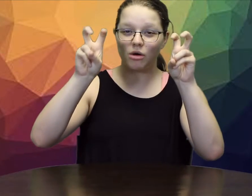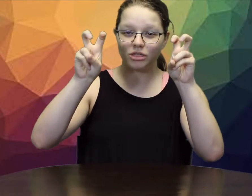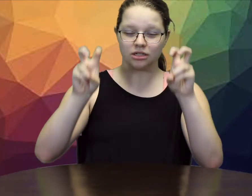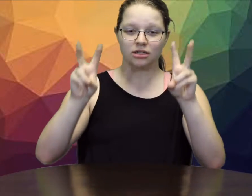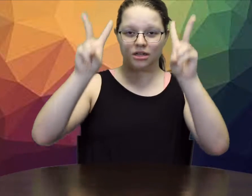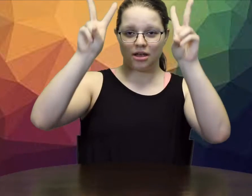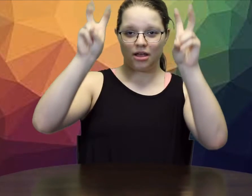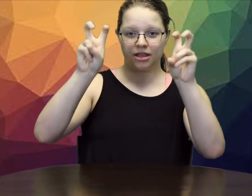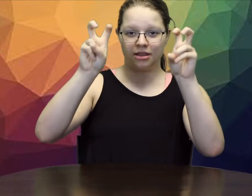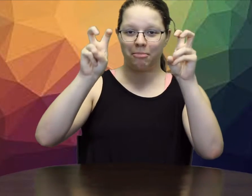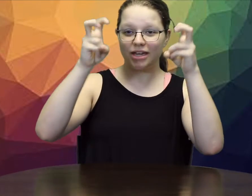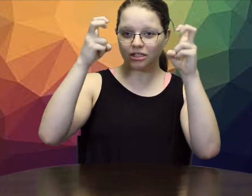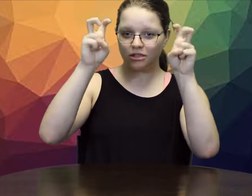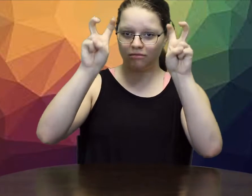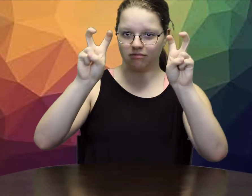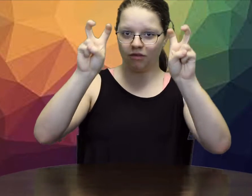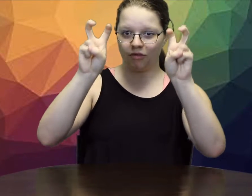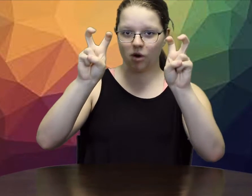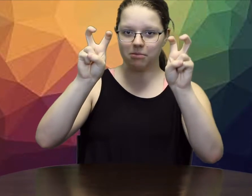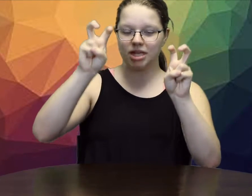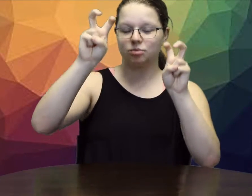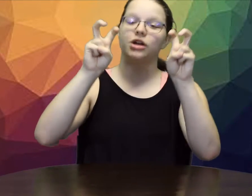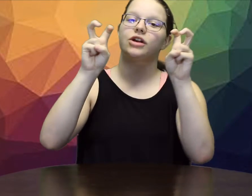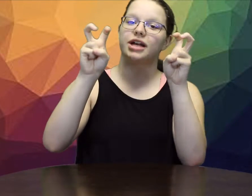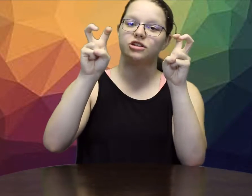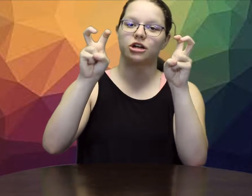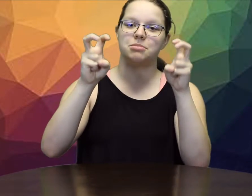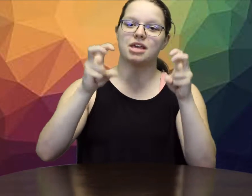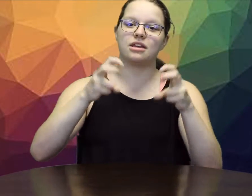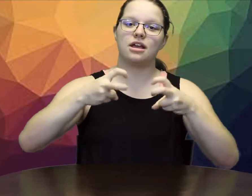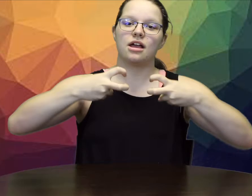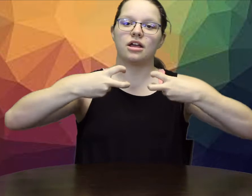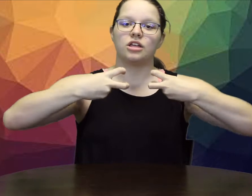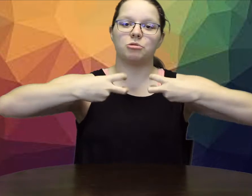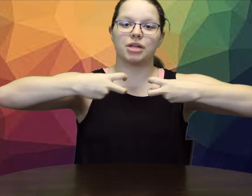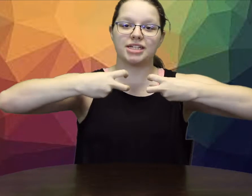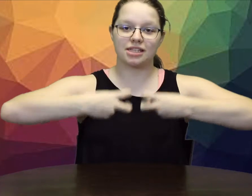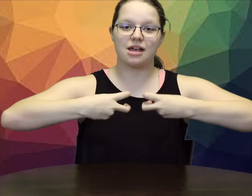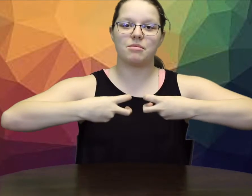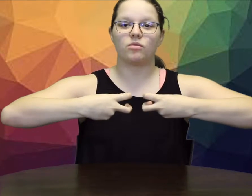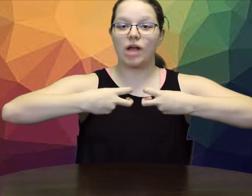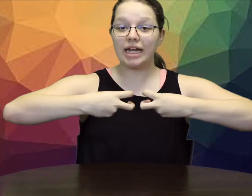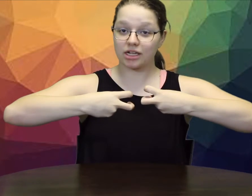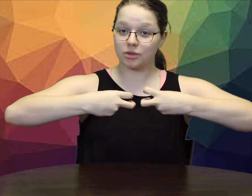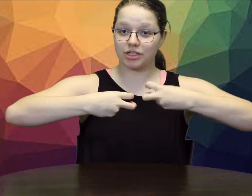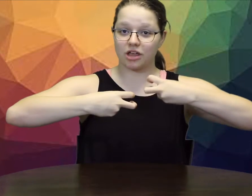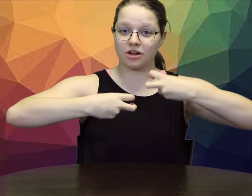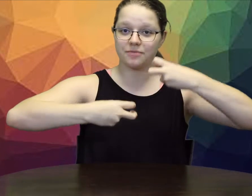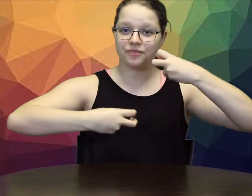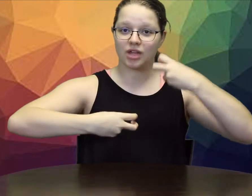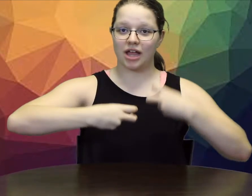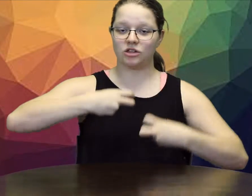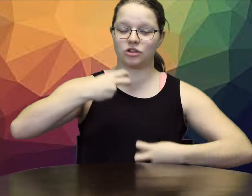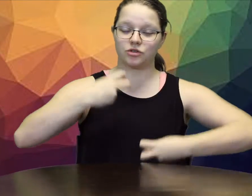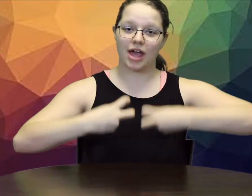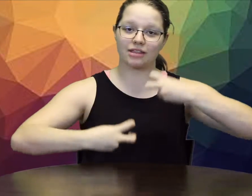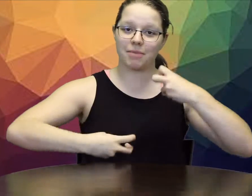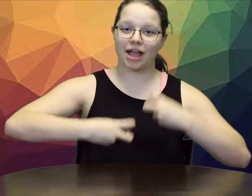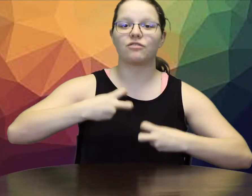quote. The bent form is what your hands are going to be in. You place them right next to each other and you just drag them back and